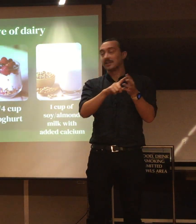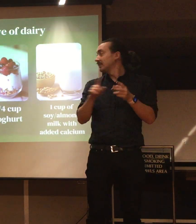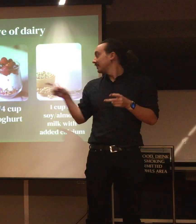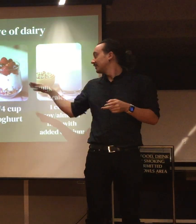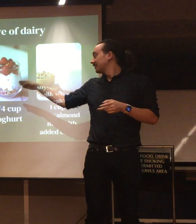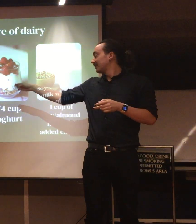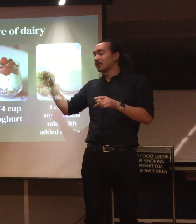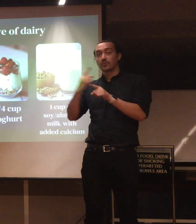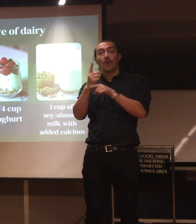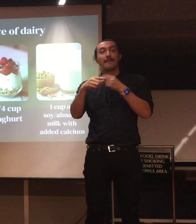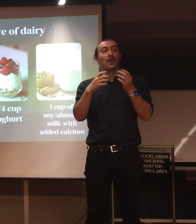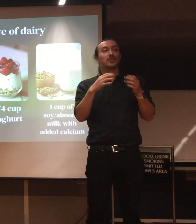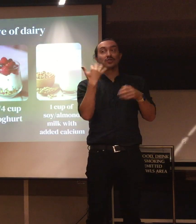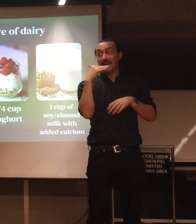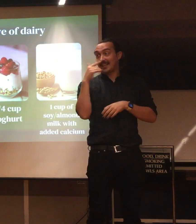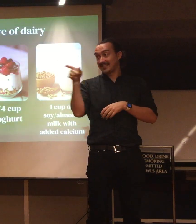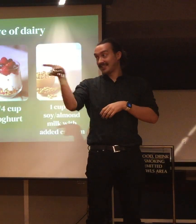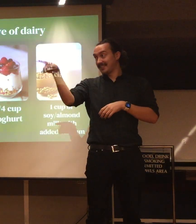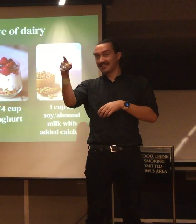over here,